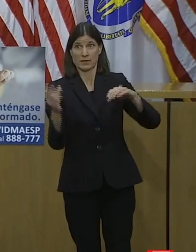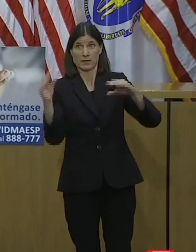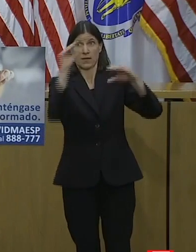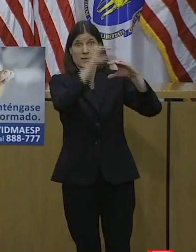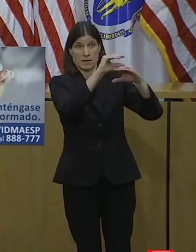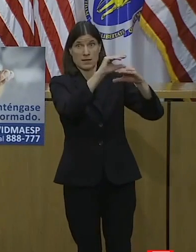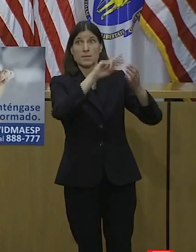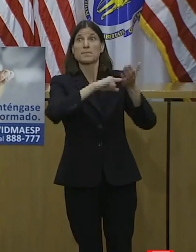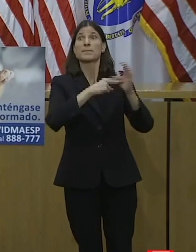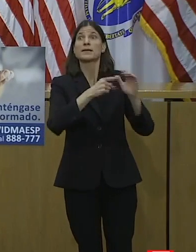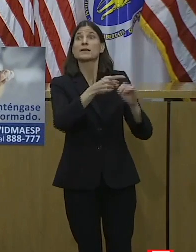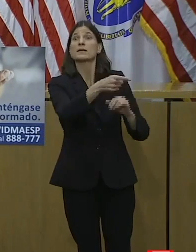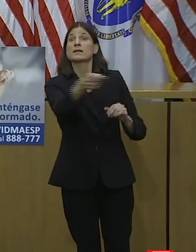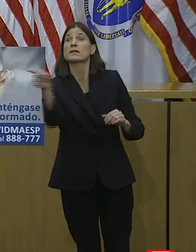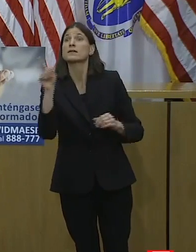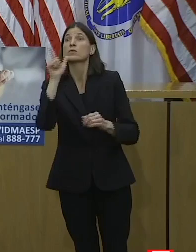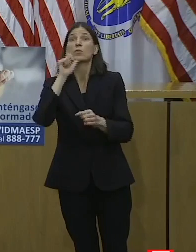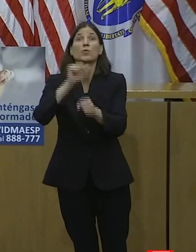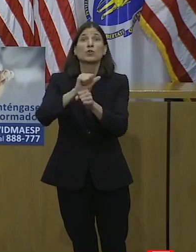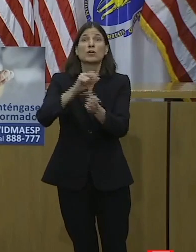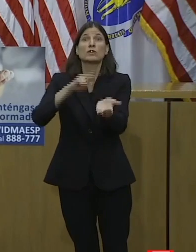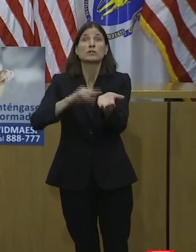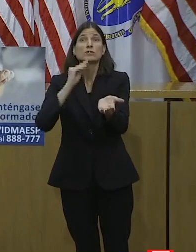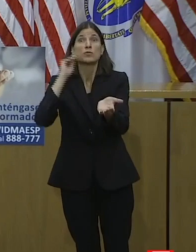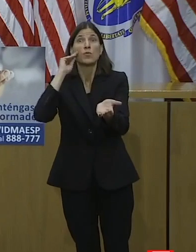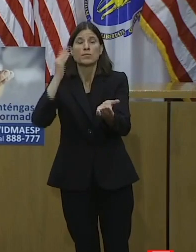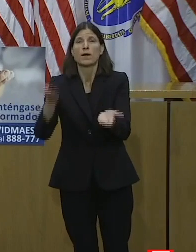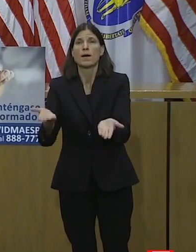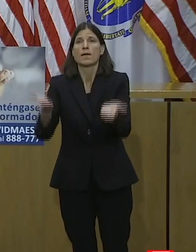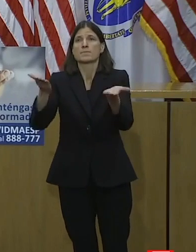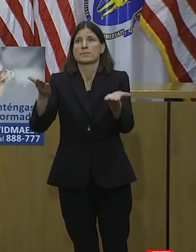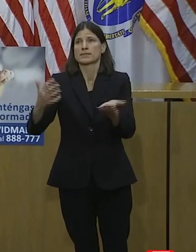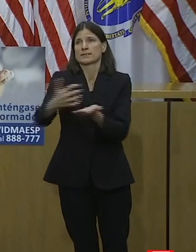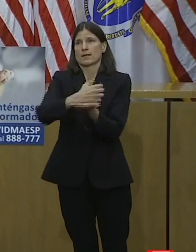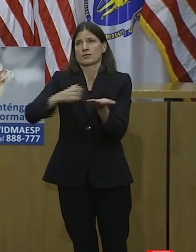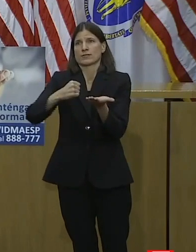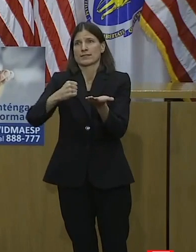as well as we said, expenses related to supplies and the others.